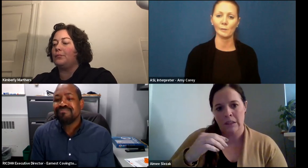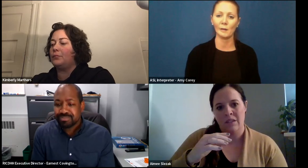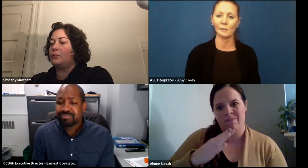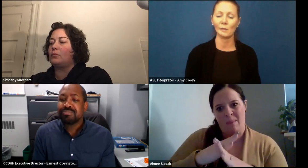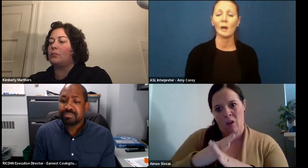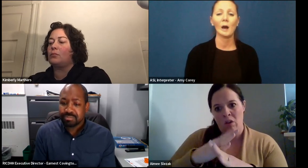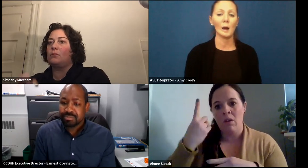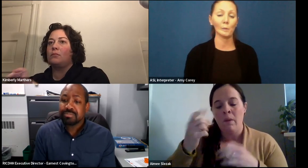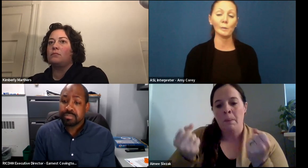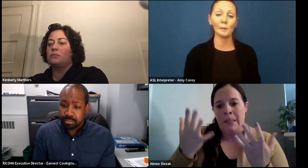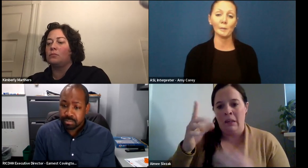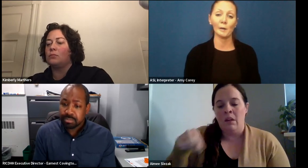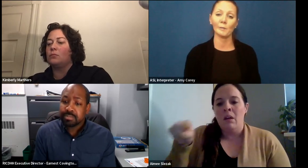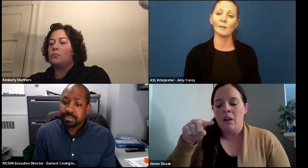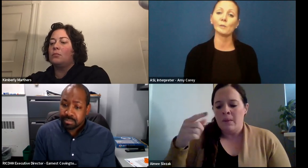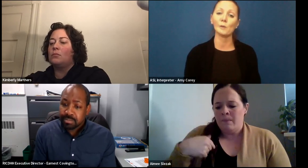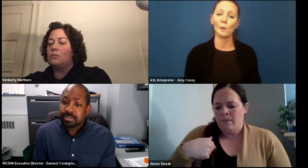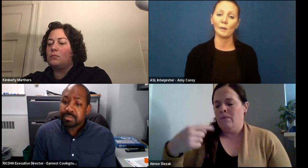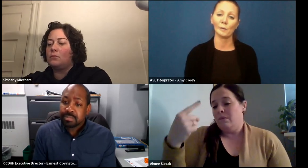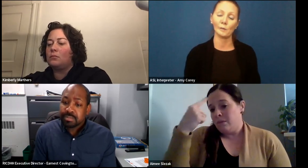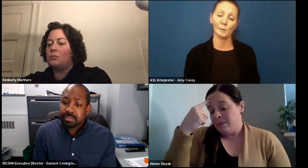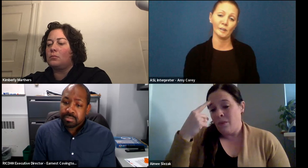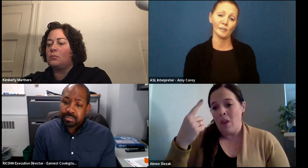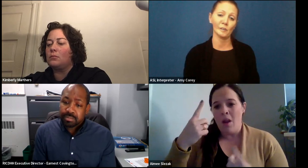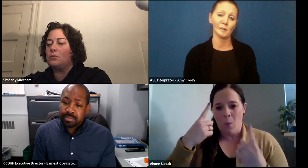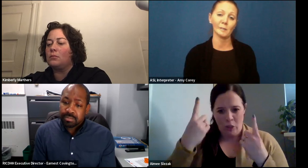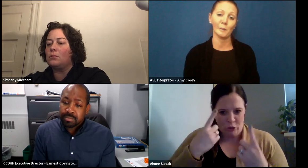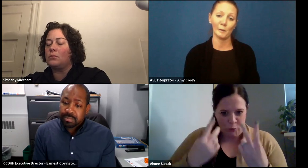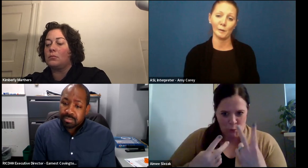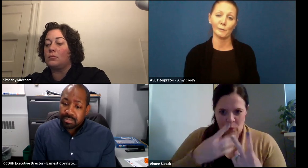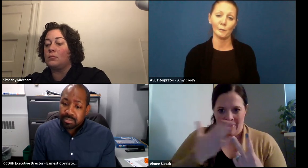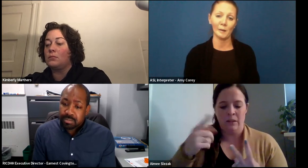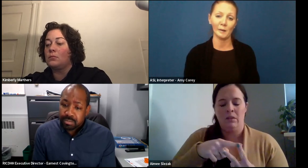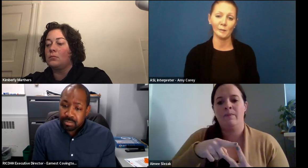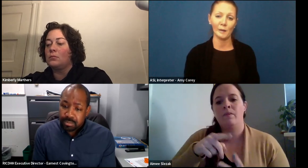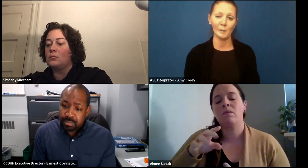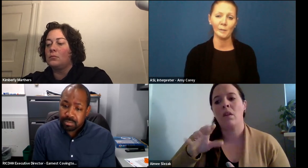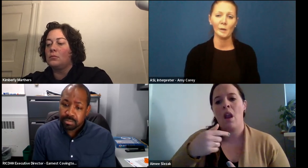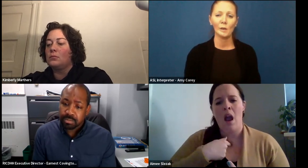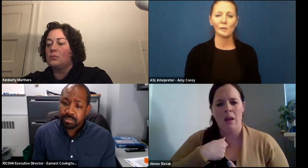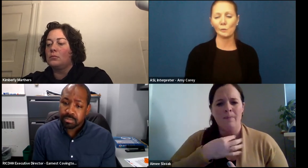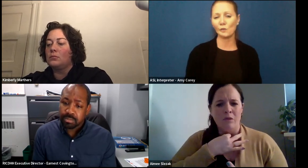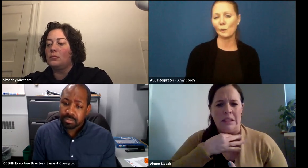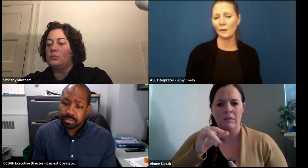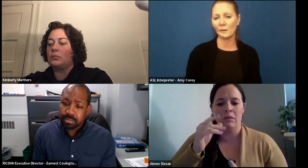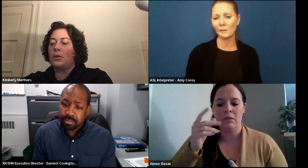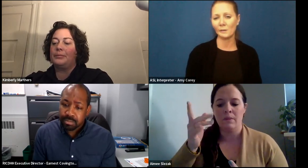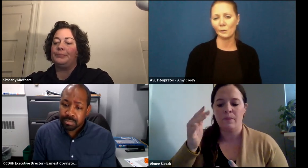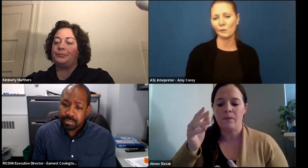Hearing events would be imperative. I do know that transportation is a barrier for many of them. So